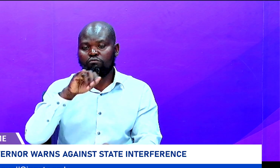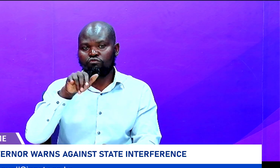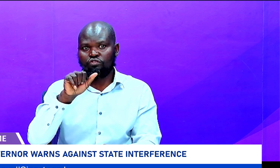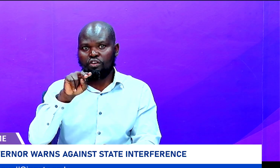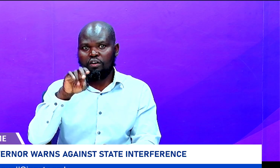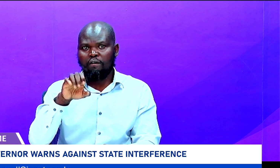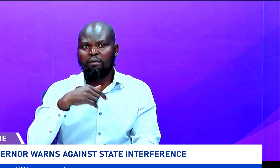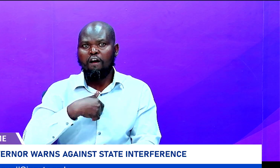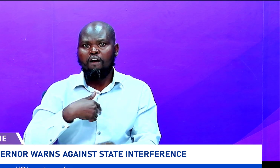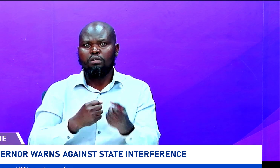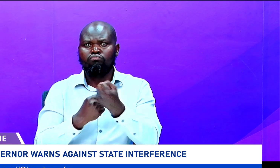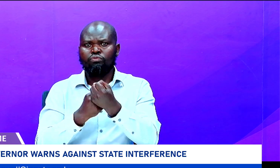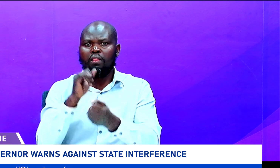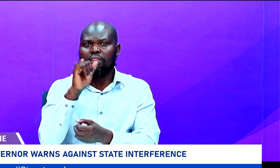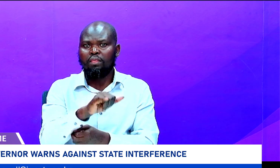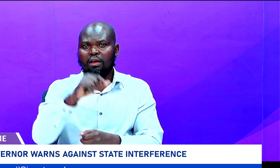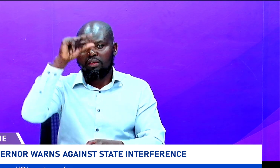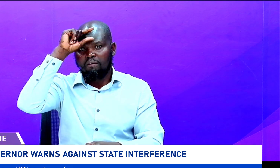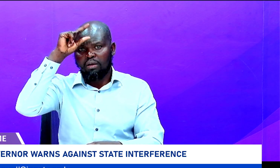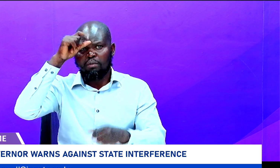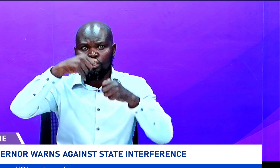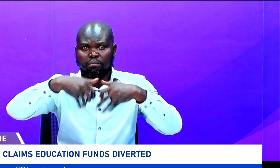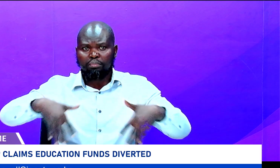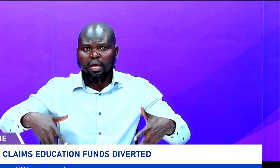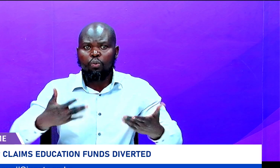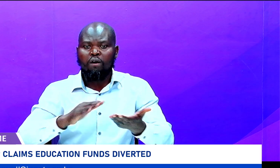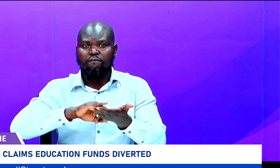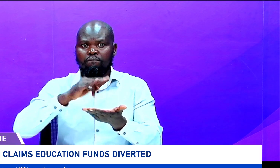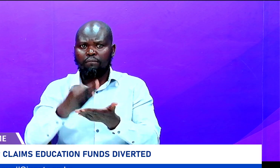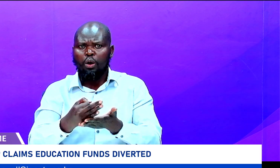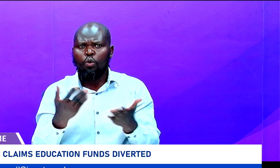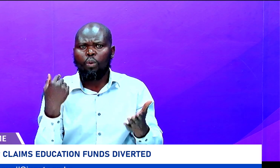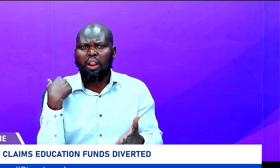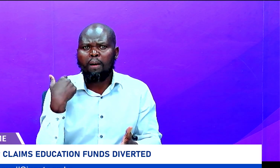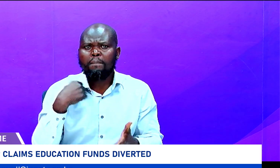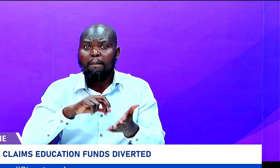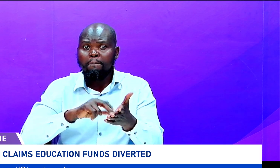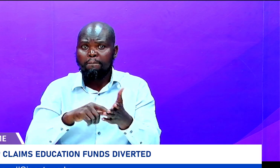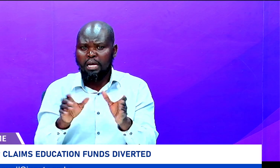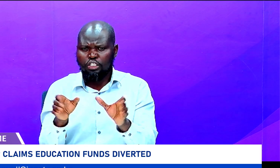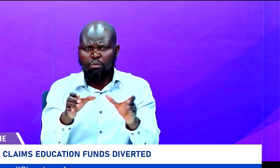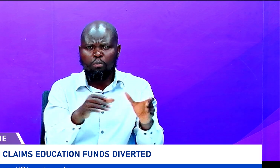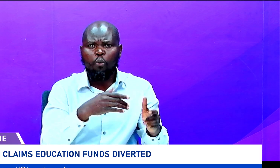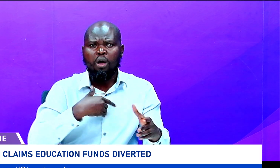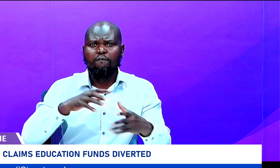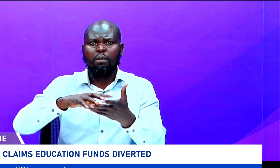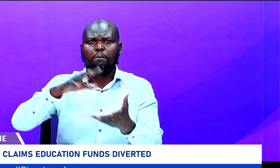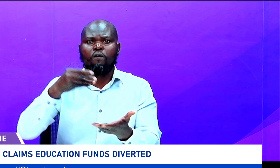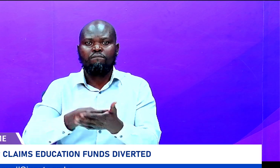Naivasha MP Jane Kihara has alleged that the government is diverting funds meant for the education sector to finance